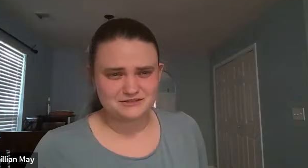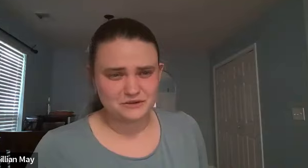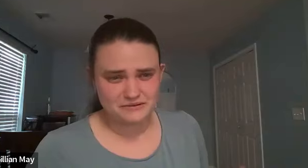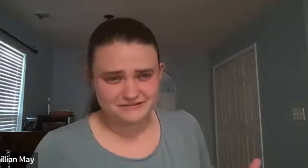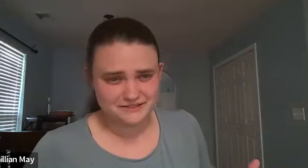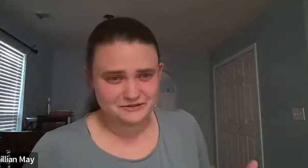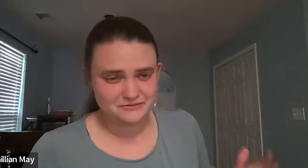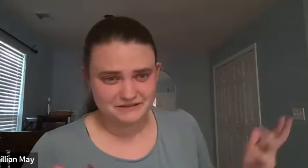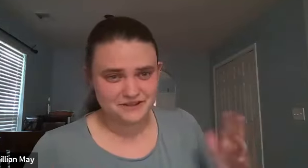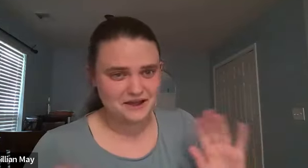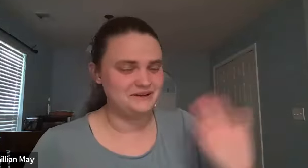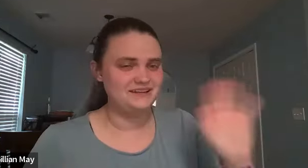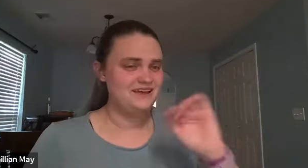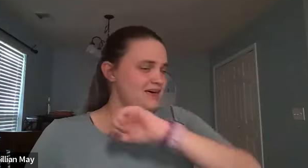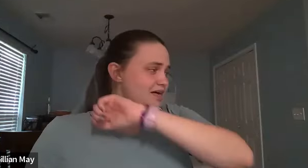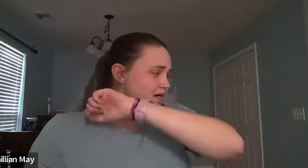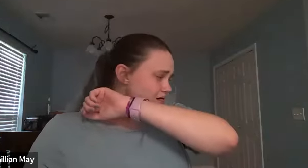only way we can fly. But